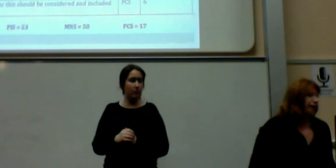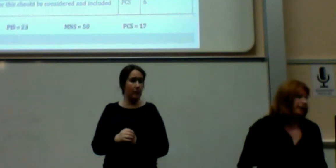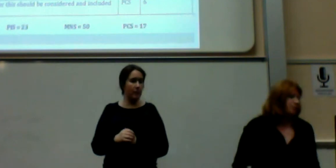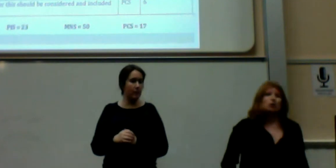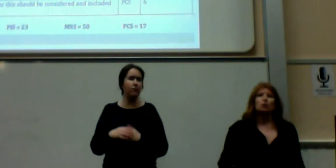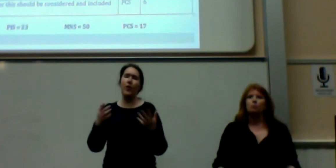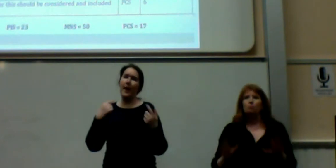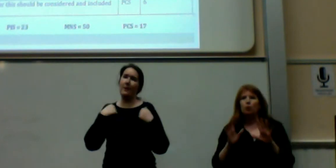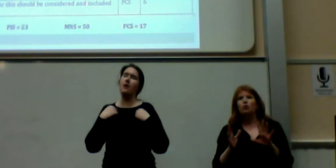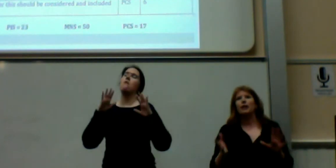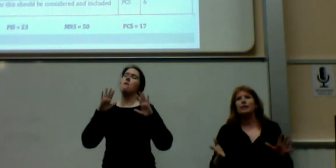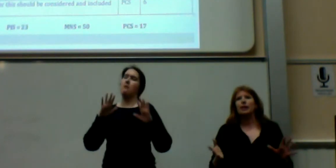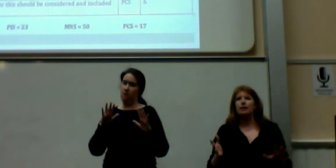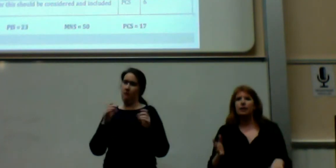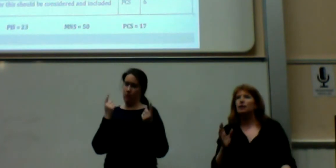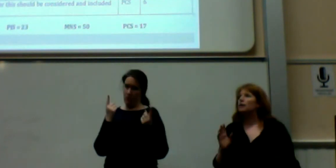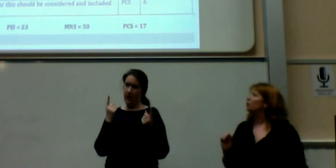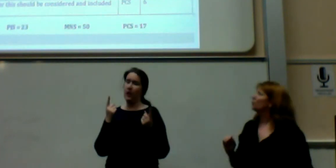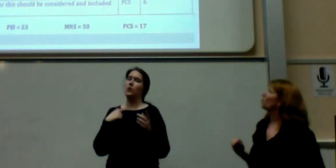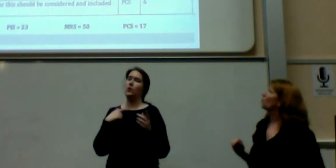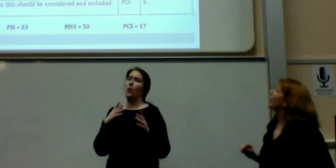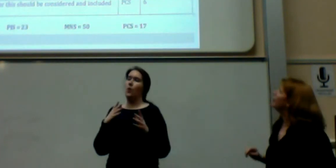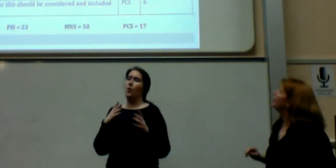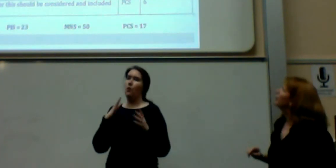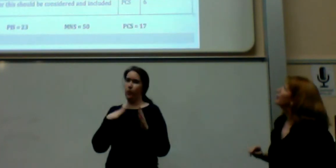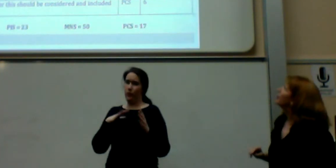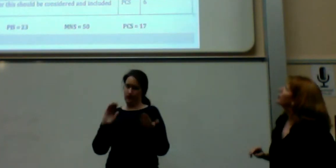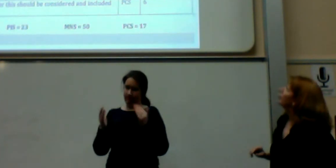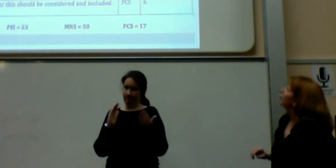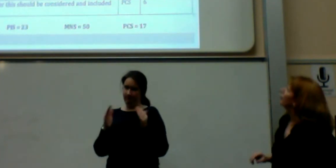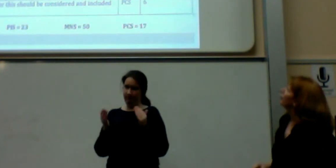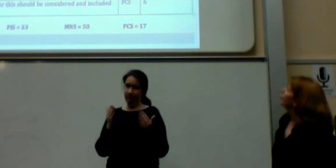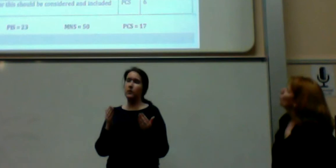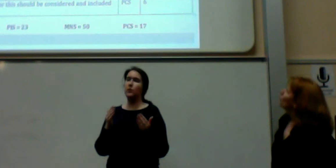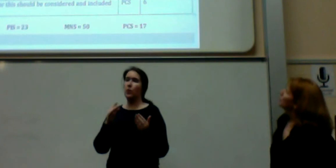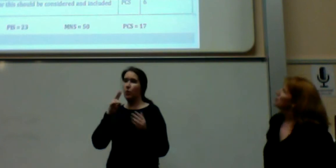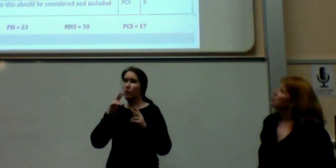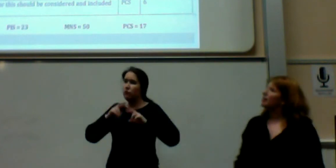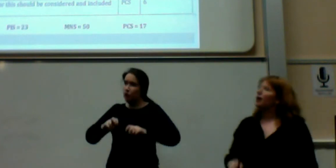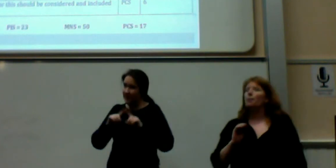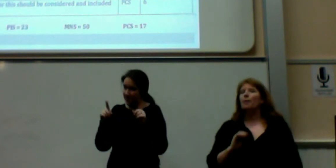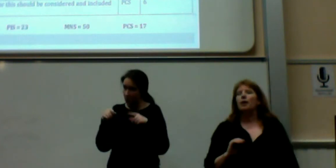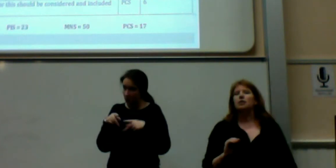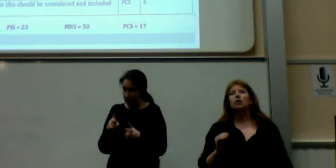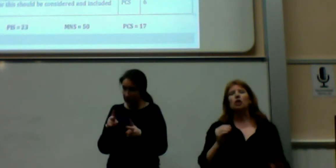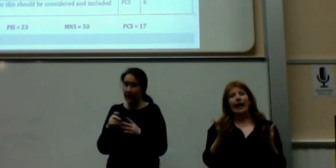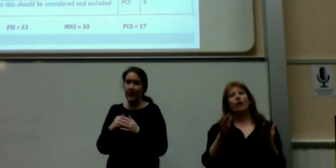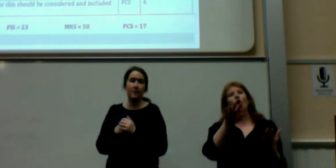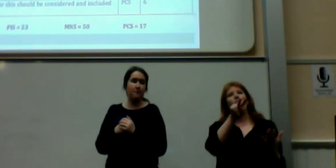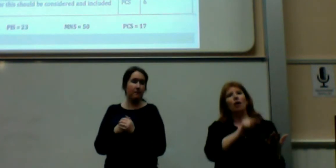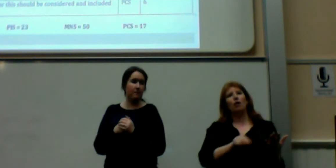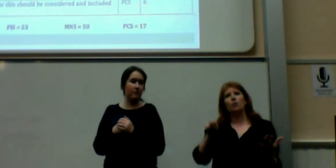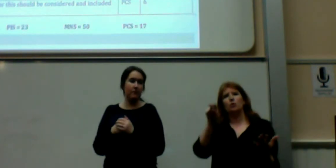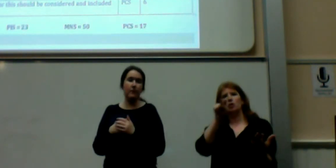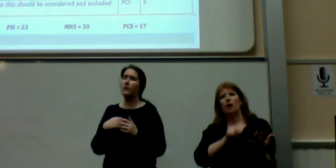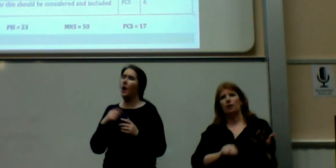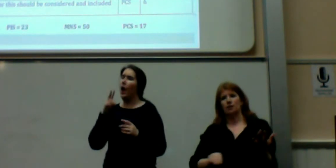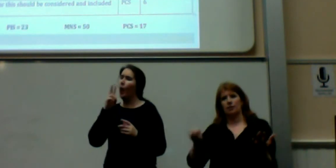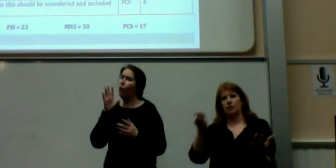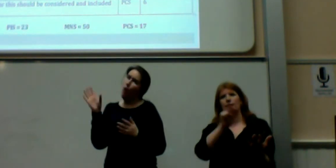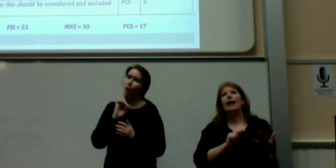So that led me to approach my data in a different way, which is to look at all of